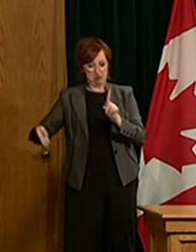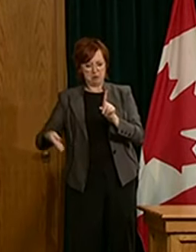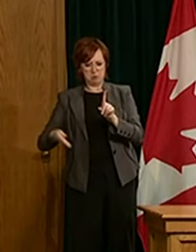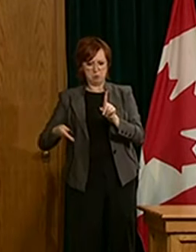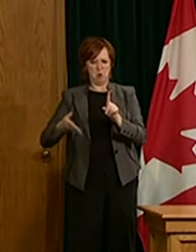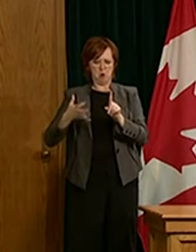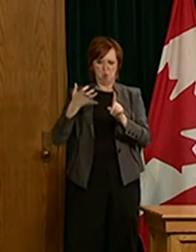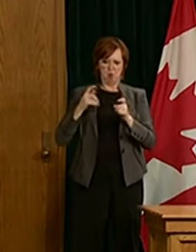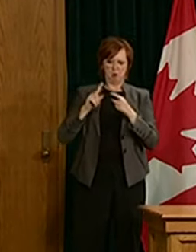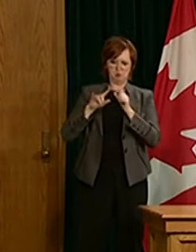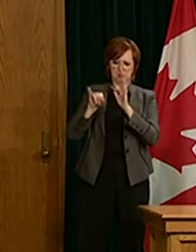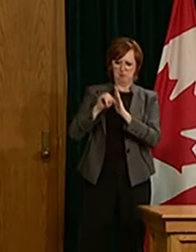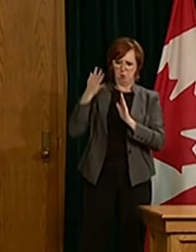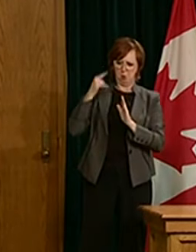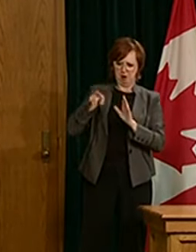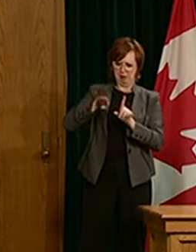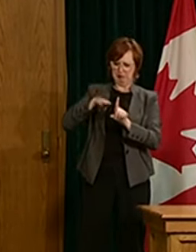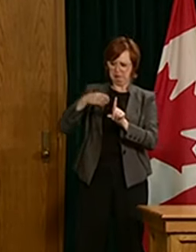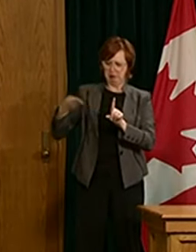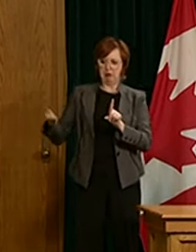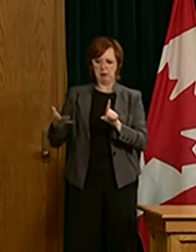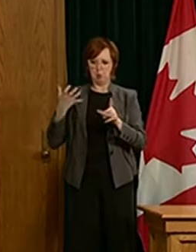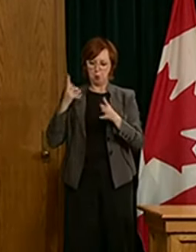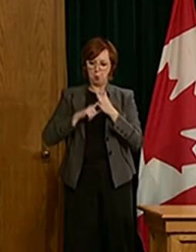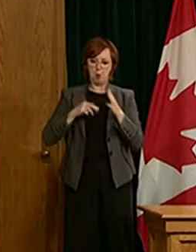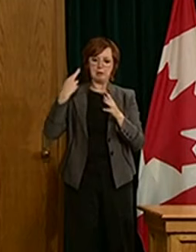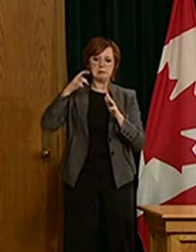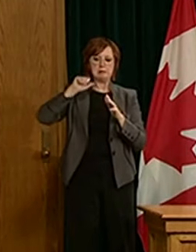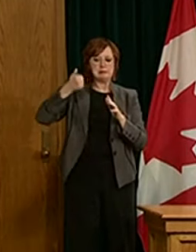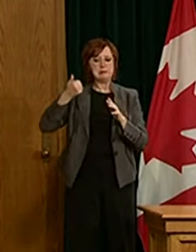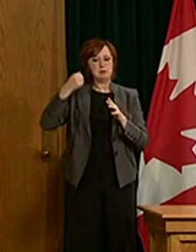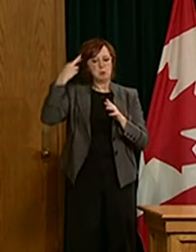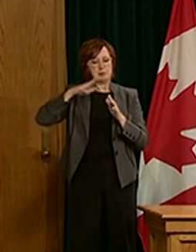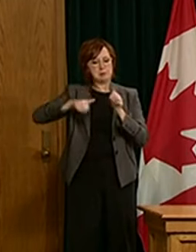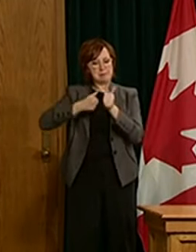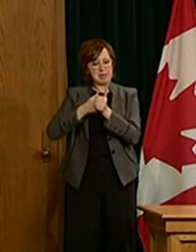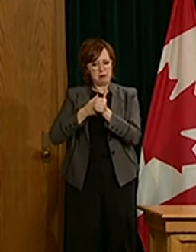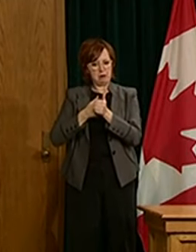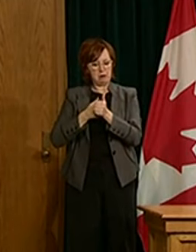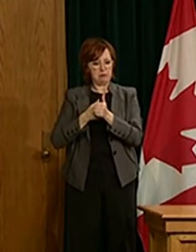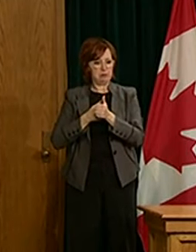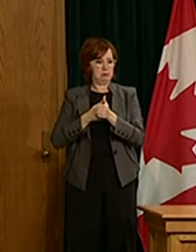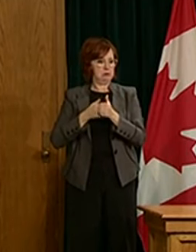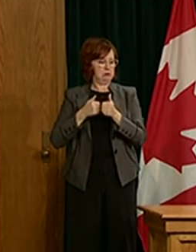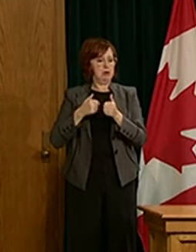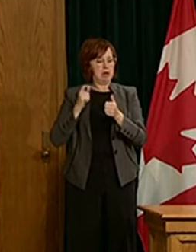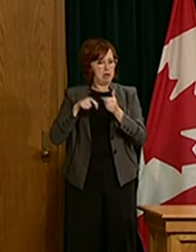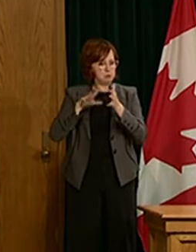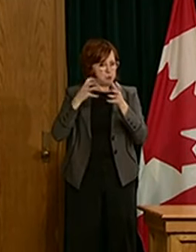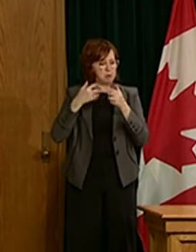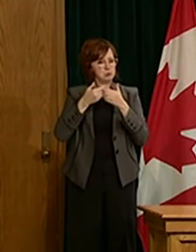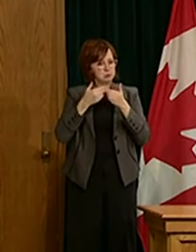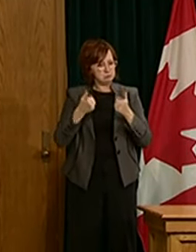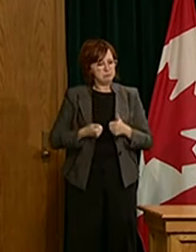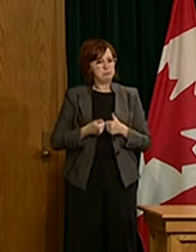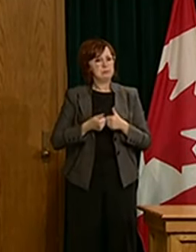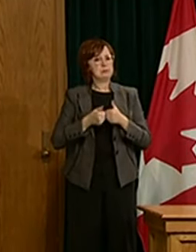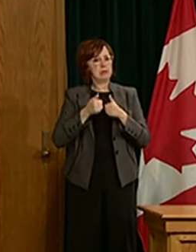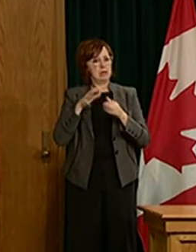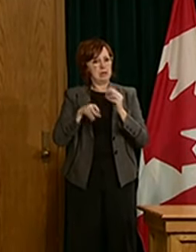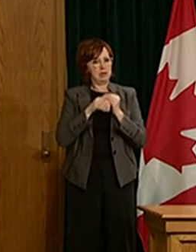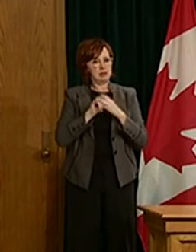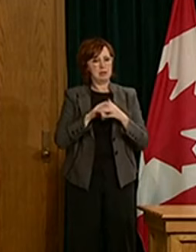will also provide us some more detailed information. The Computational Epidemiology and Public Health Informatics Lab under